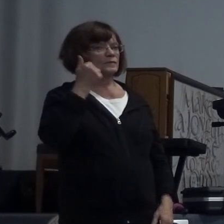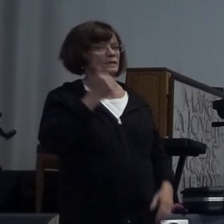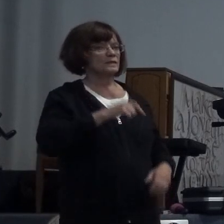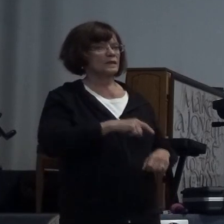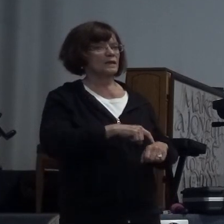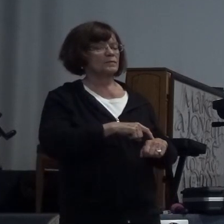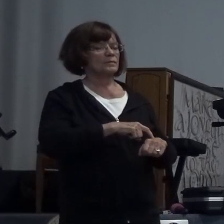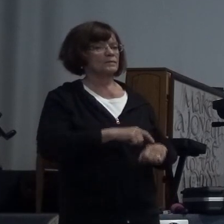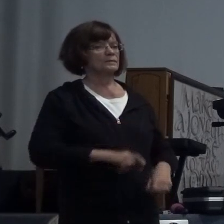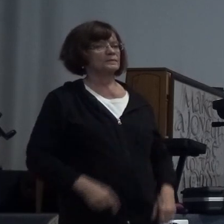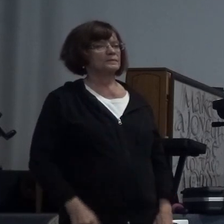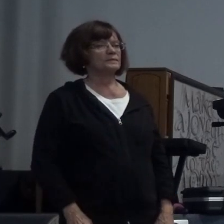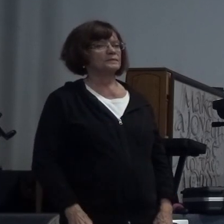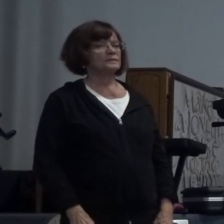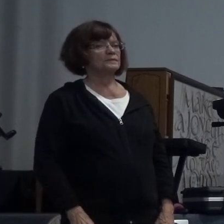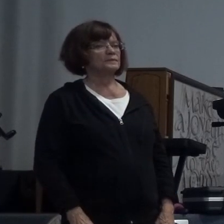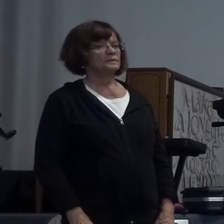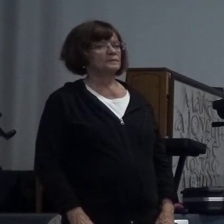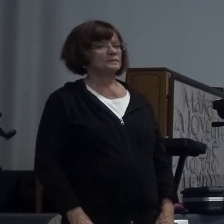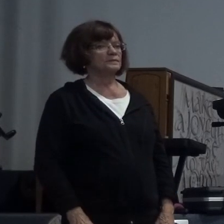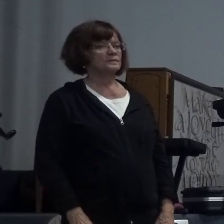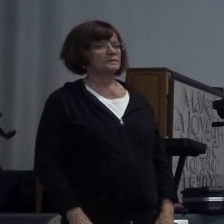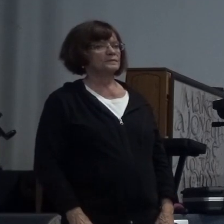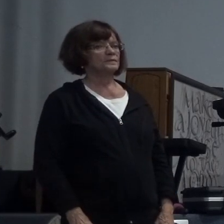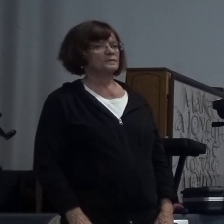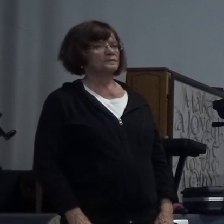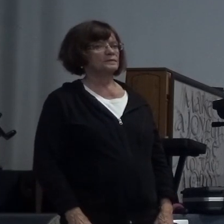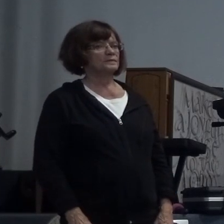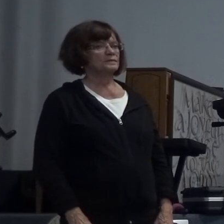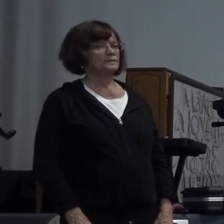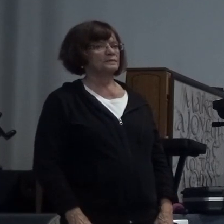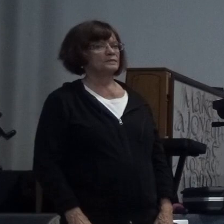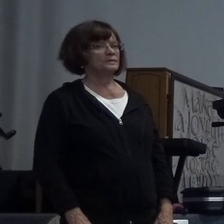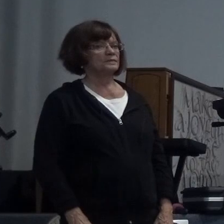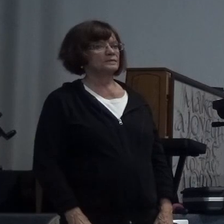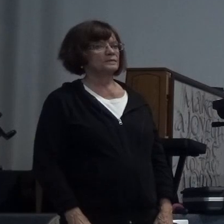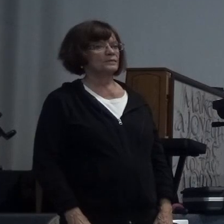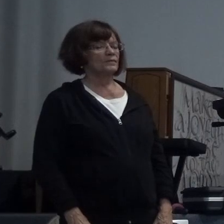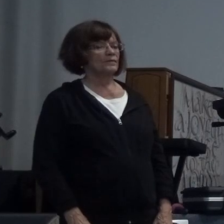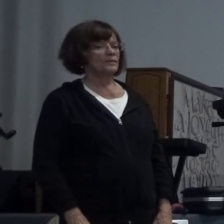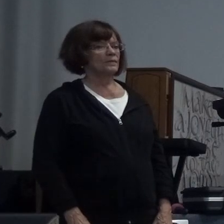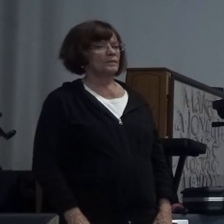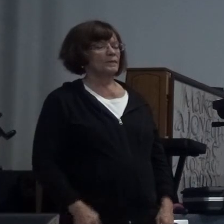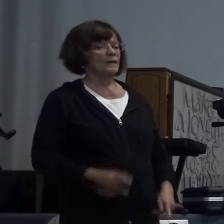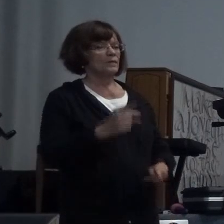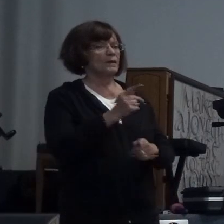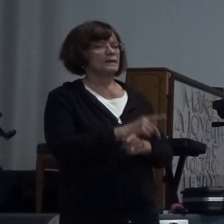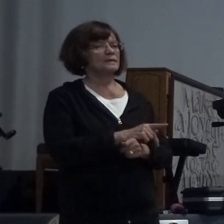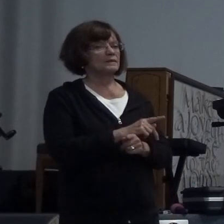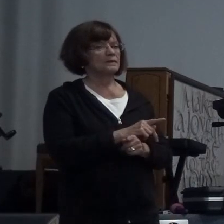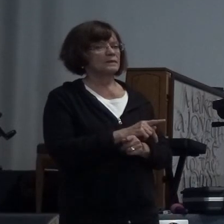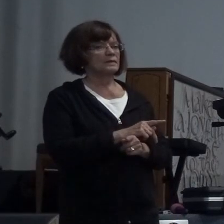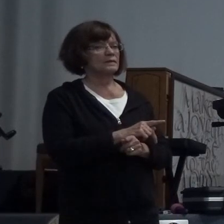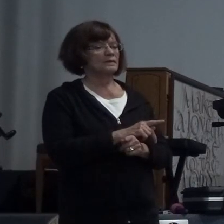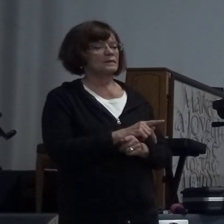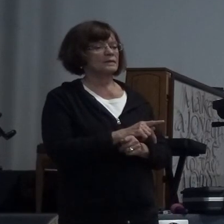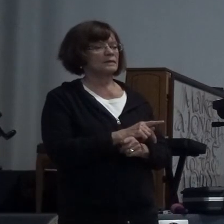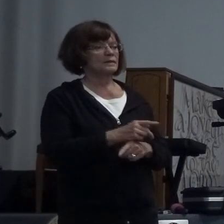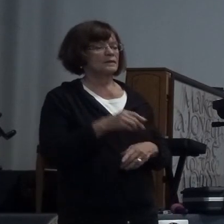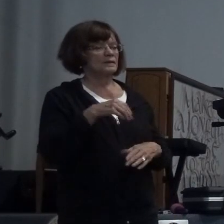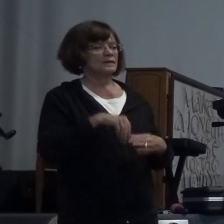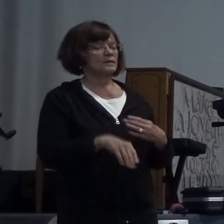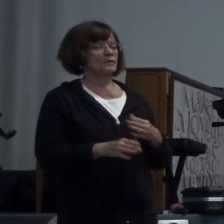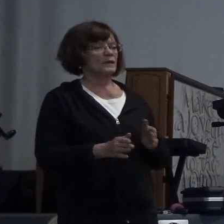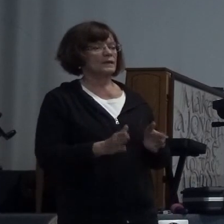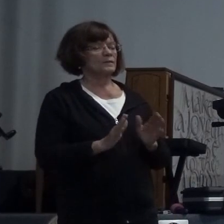is not for them. It's for who. Well, you're right in a sense. You